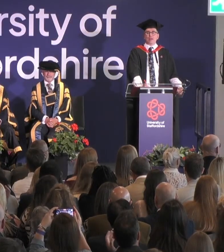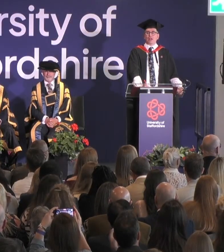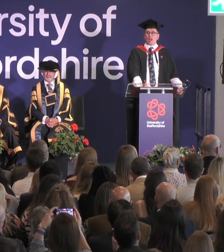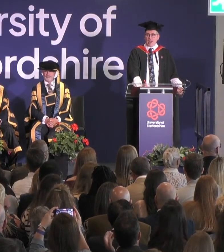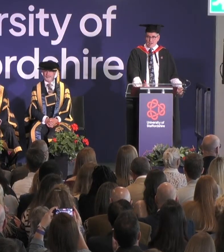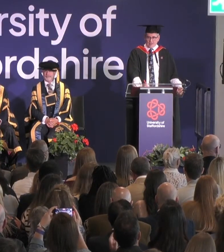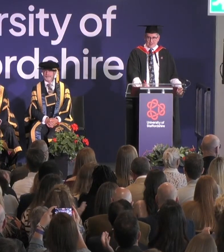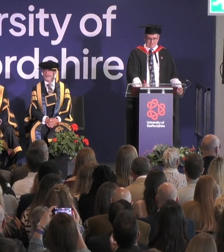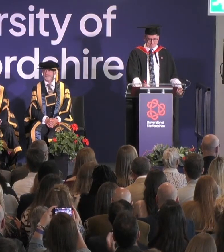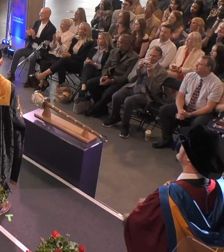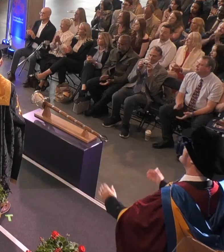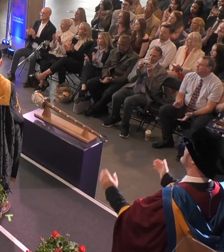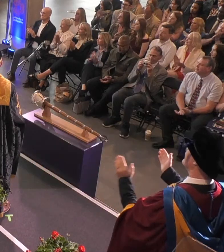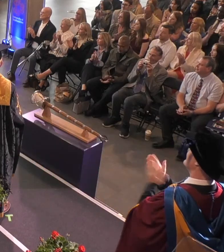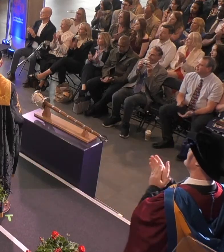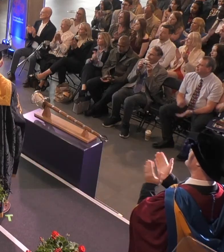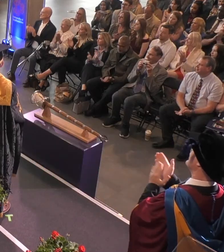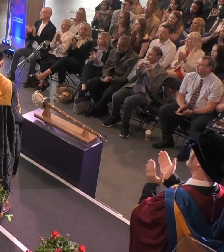Isabella Clark.